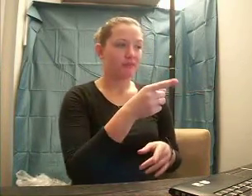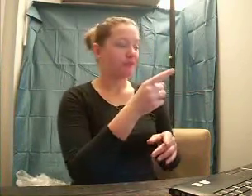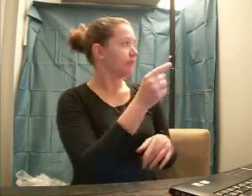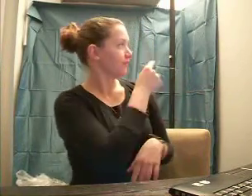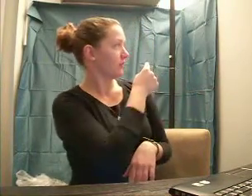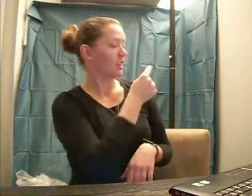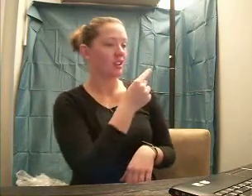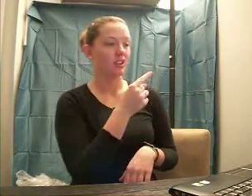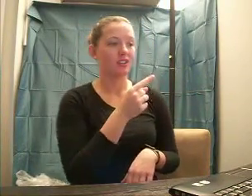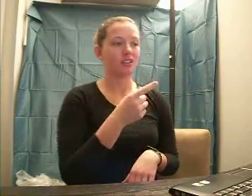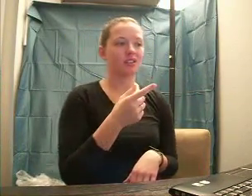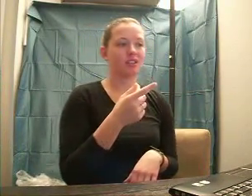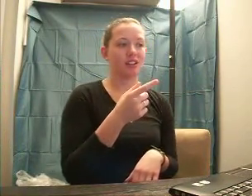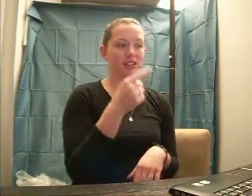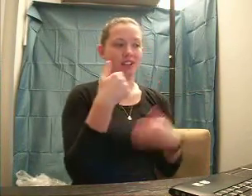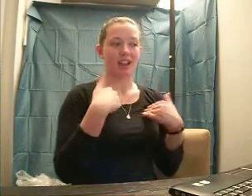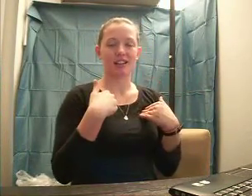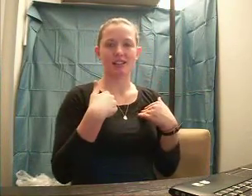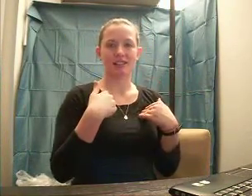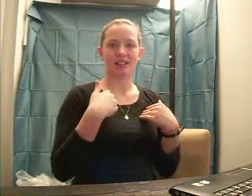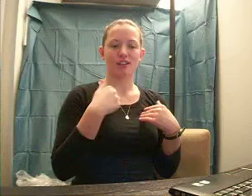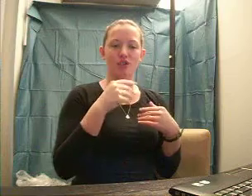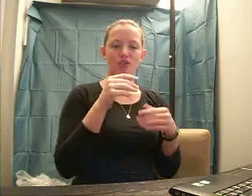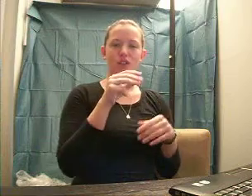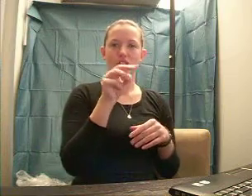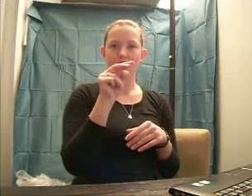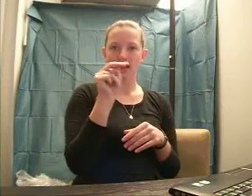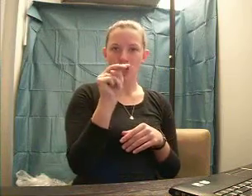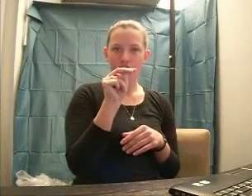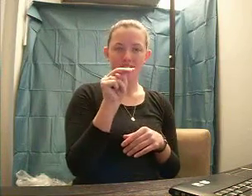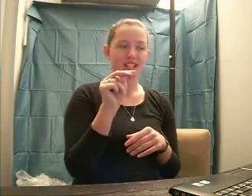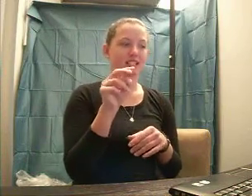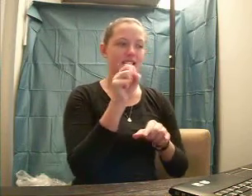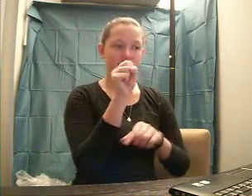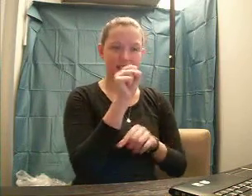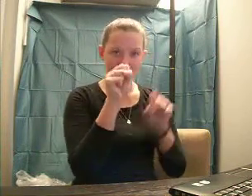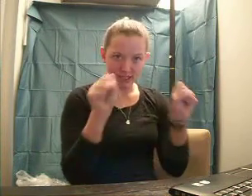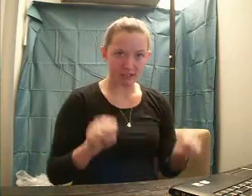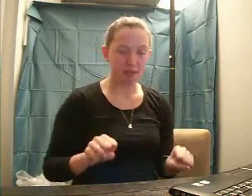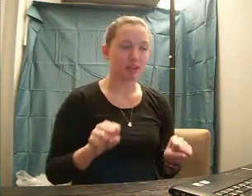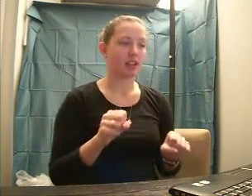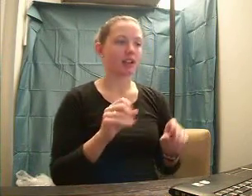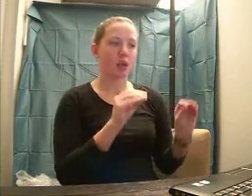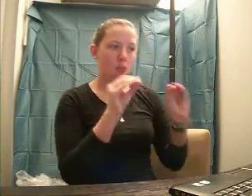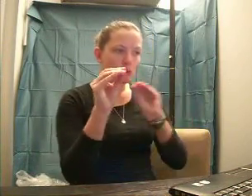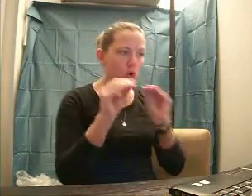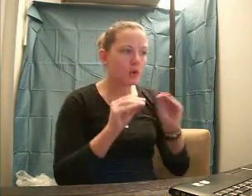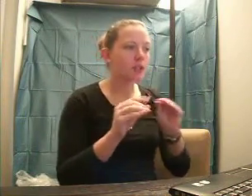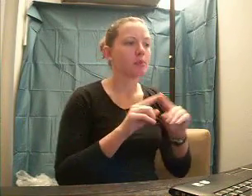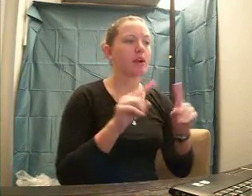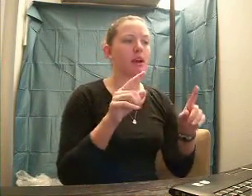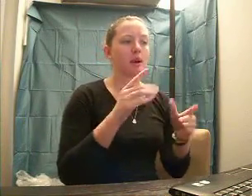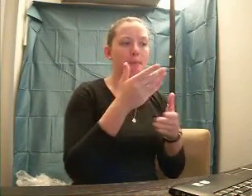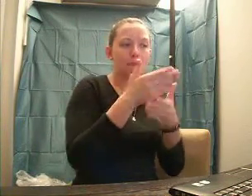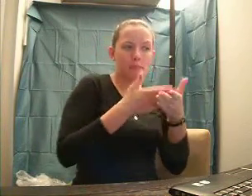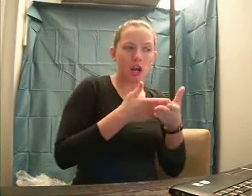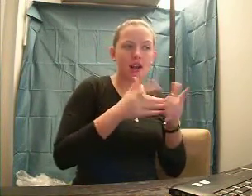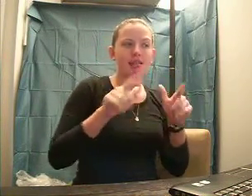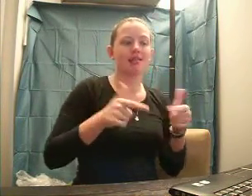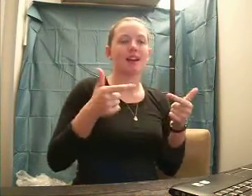a nervous system, swims around in the ocean in its juvenile life, and on some point in its life it implants on a rock, and the first thing it